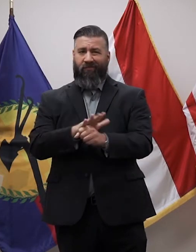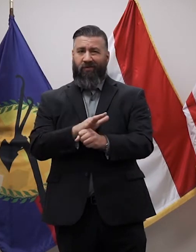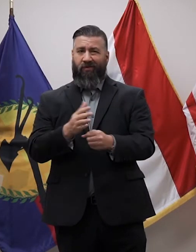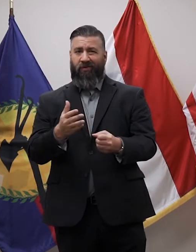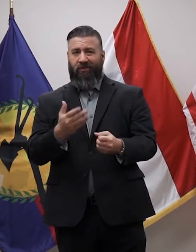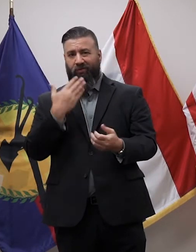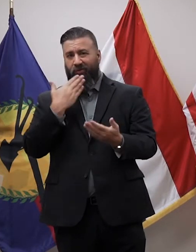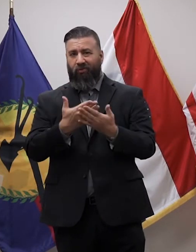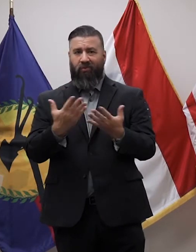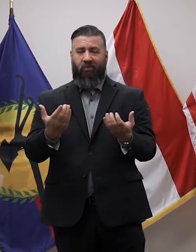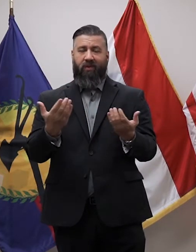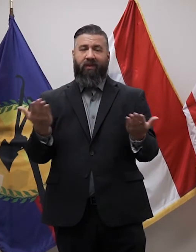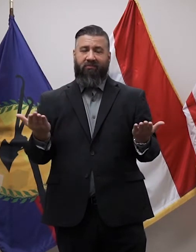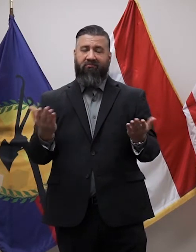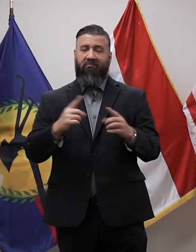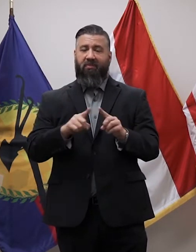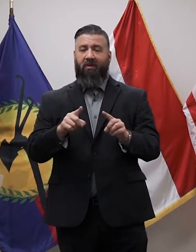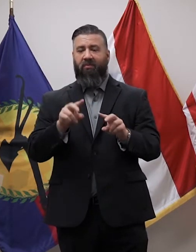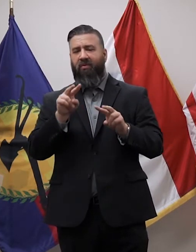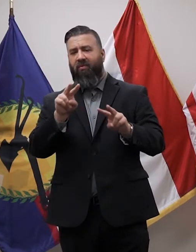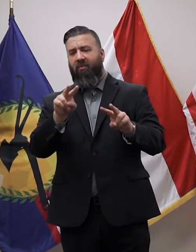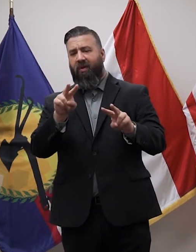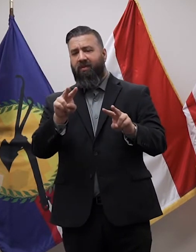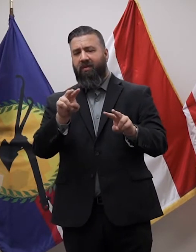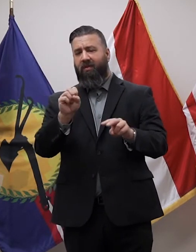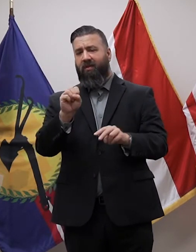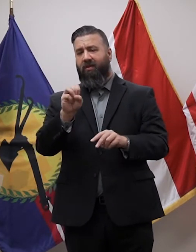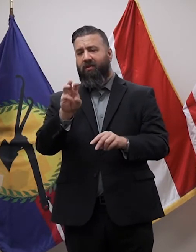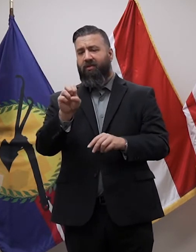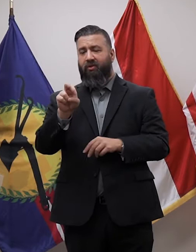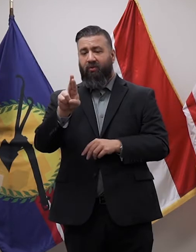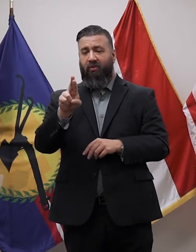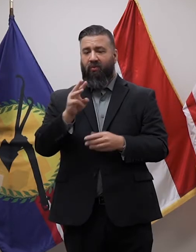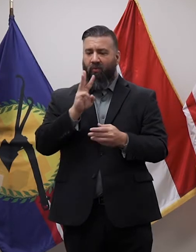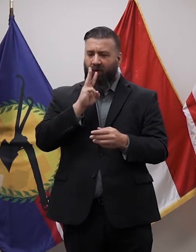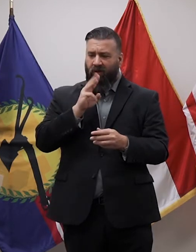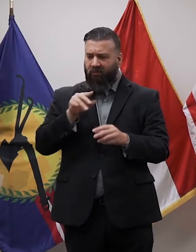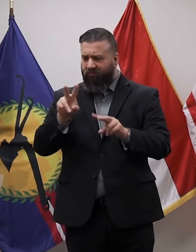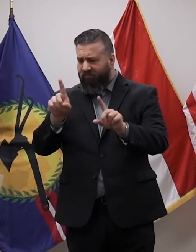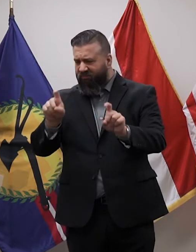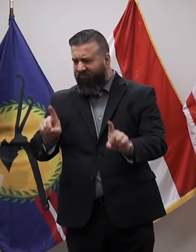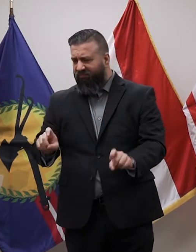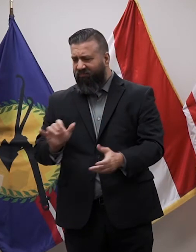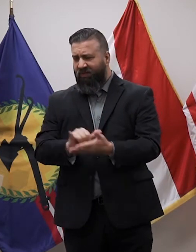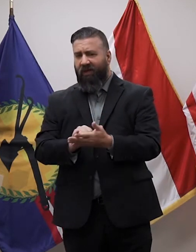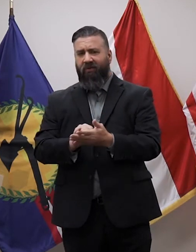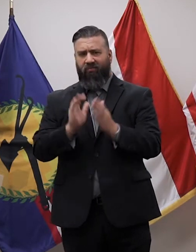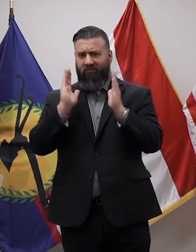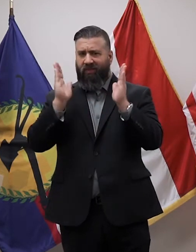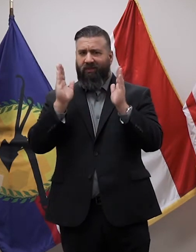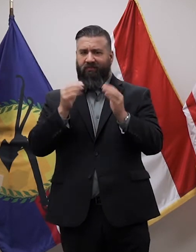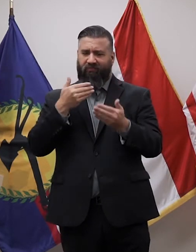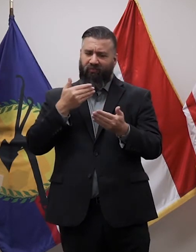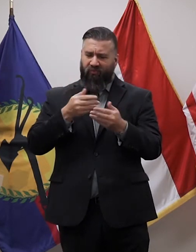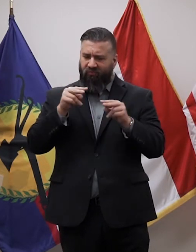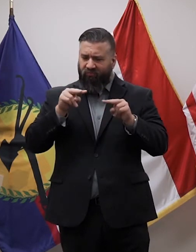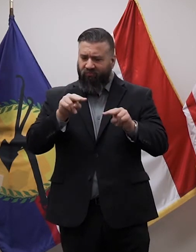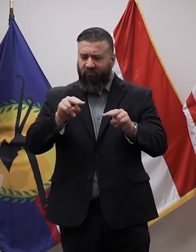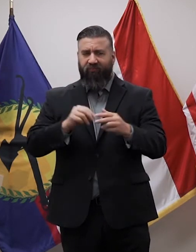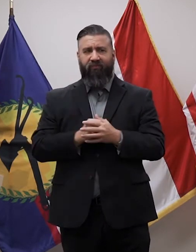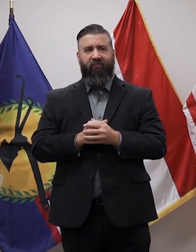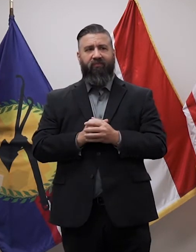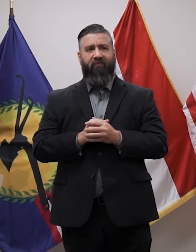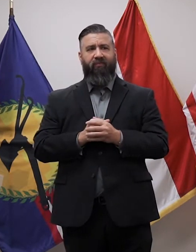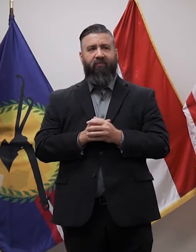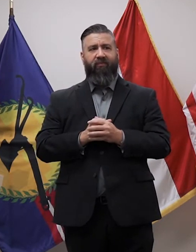here, but we're watching the sewer sheds and we're watching it very closely. As far as asking